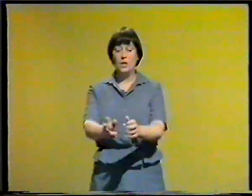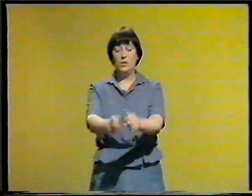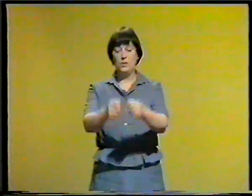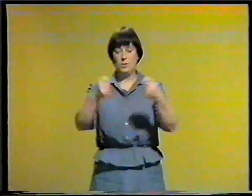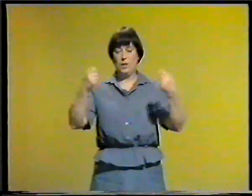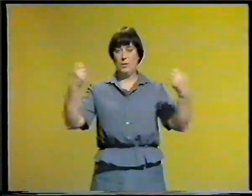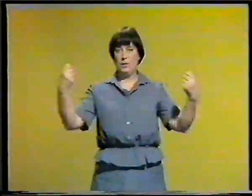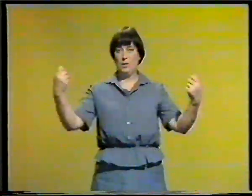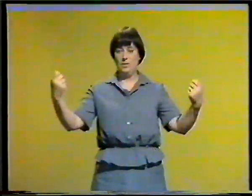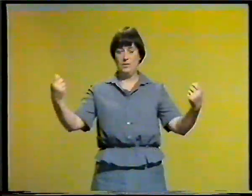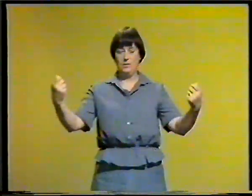Newspaper.